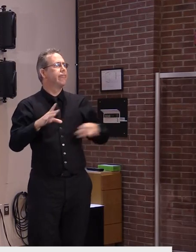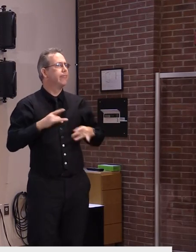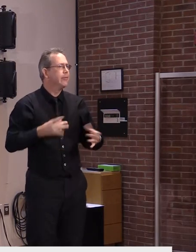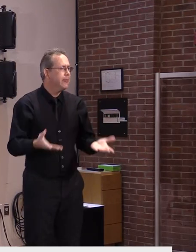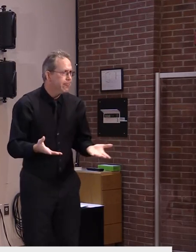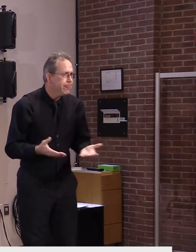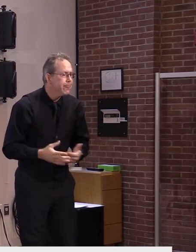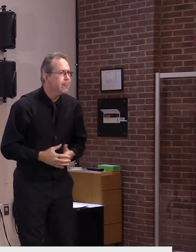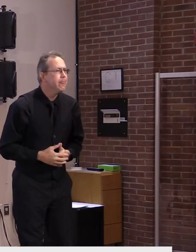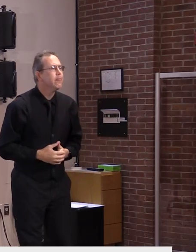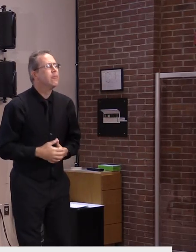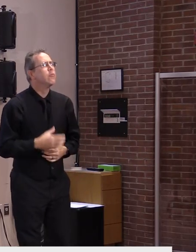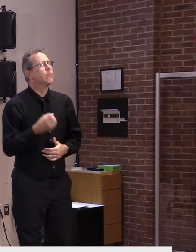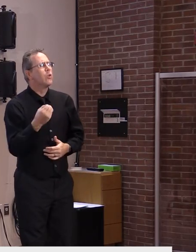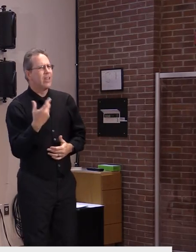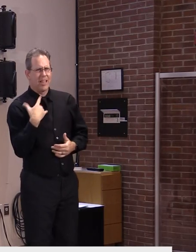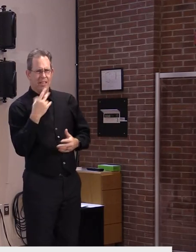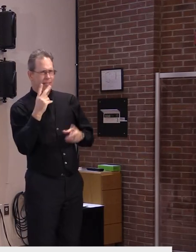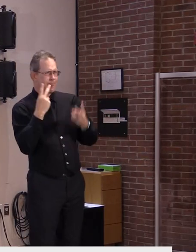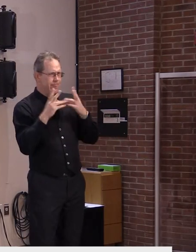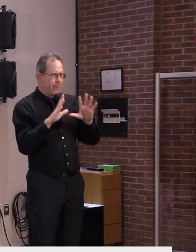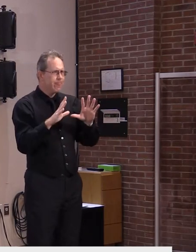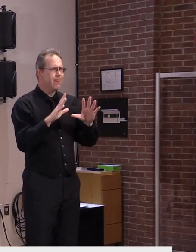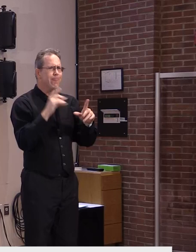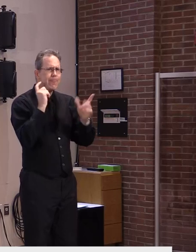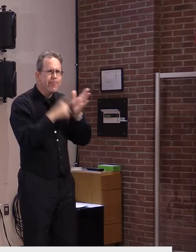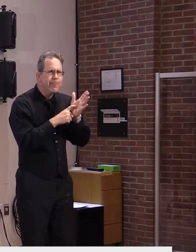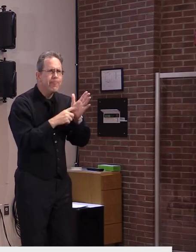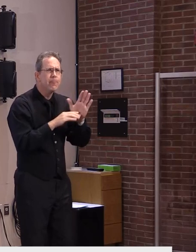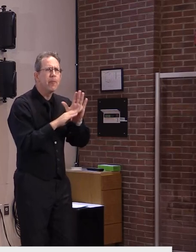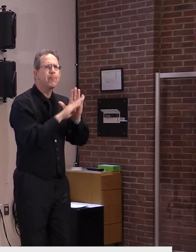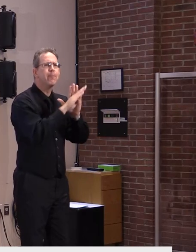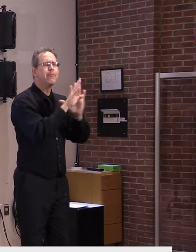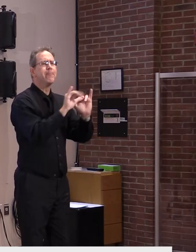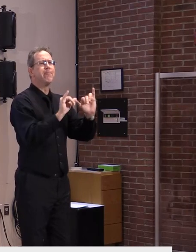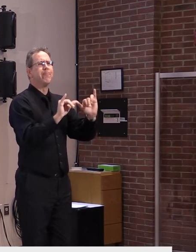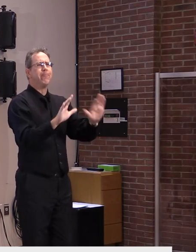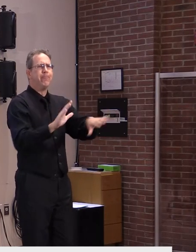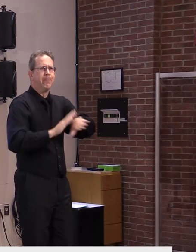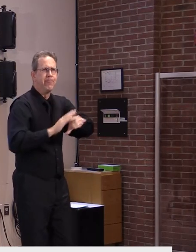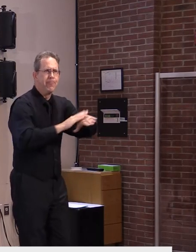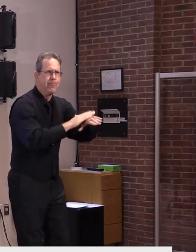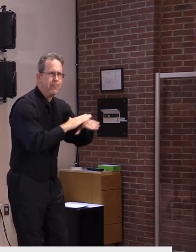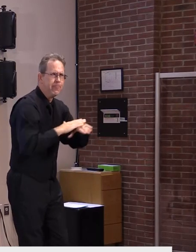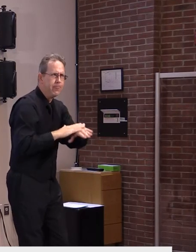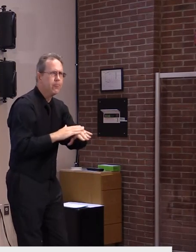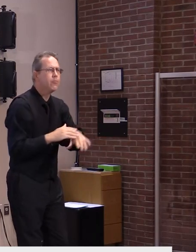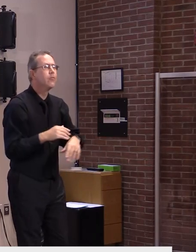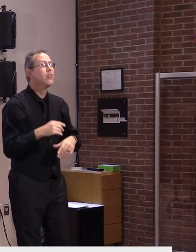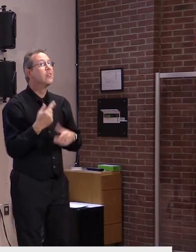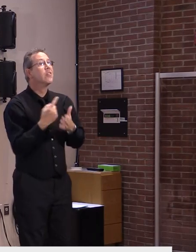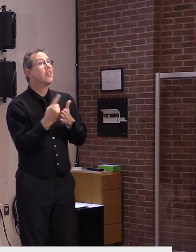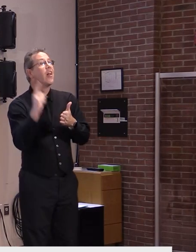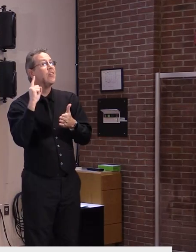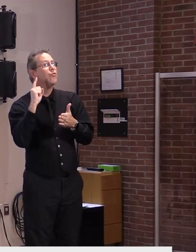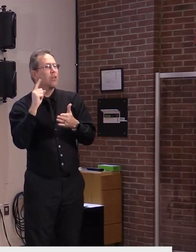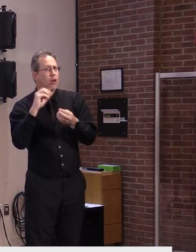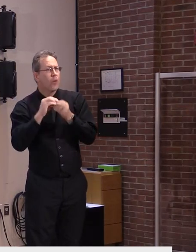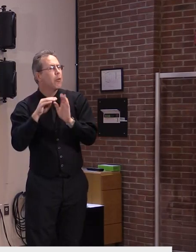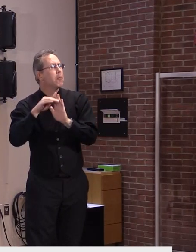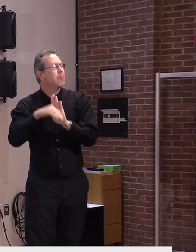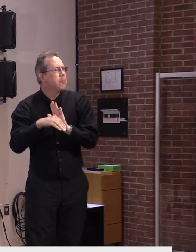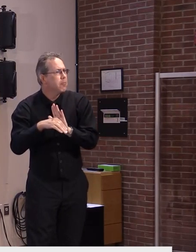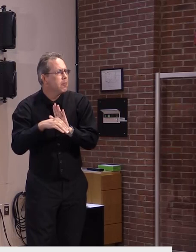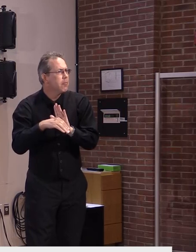have reversed and are going up. You can look at the modeling slide from last week. In that 50% confidence interval, the